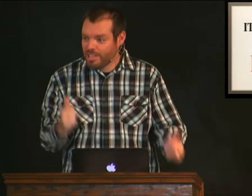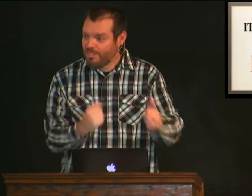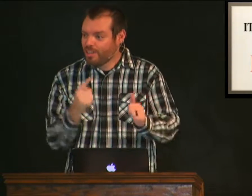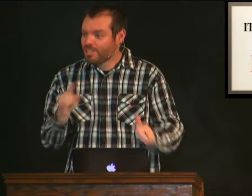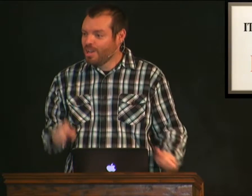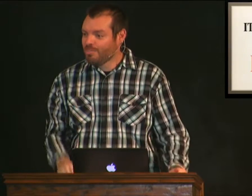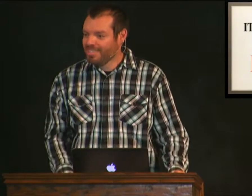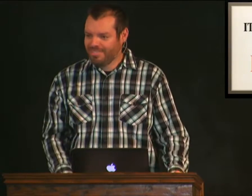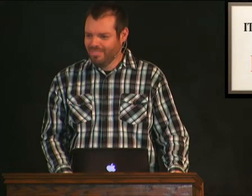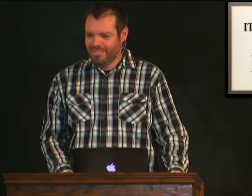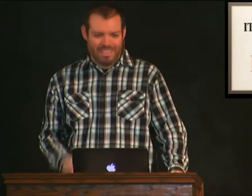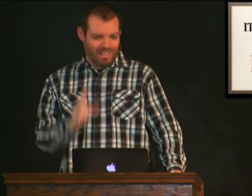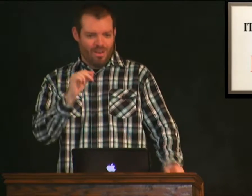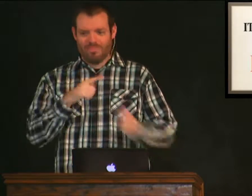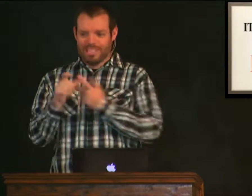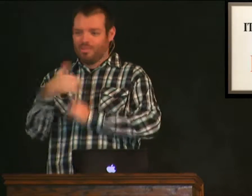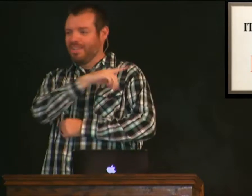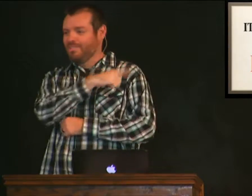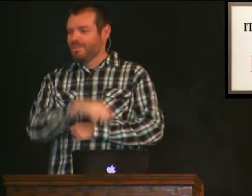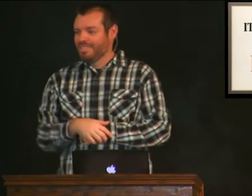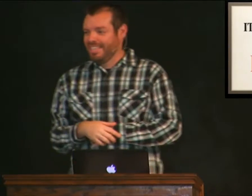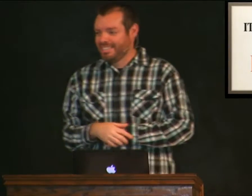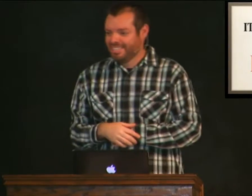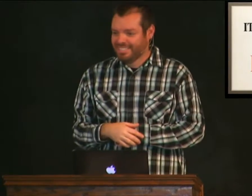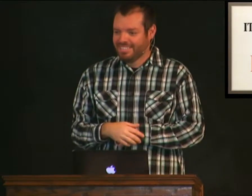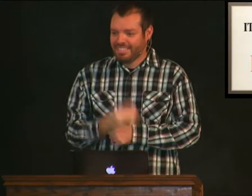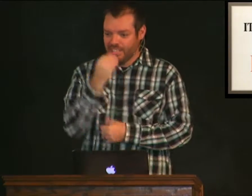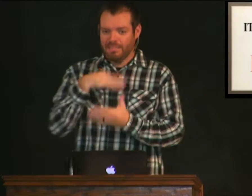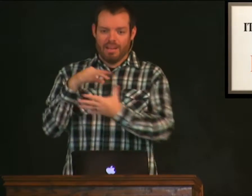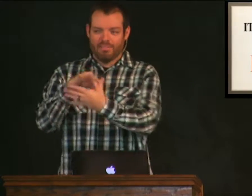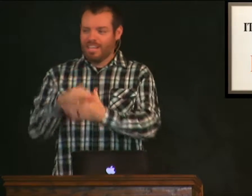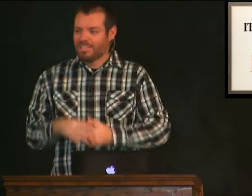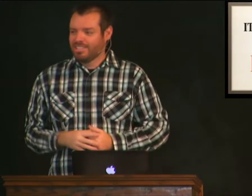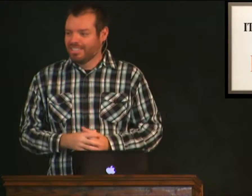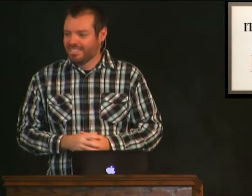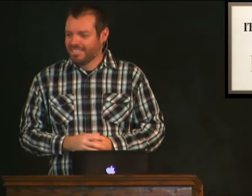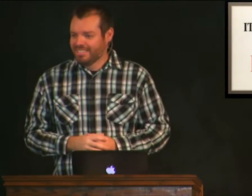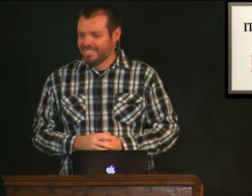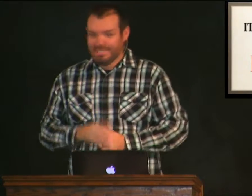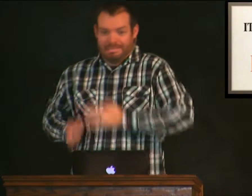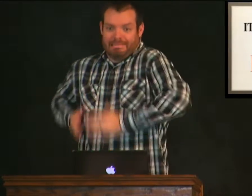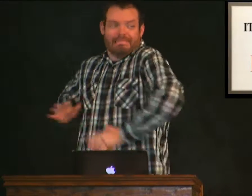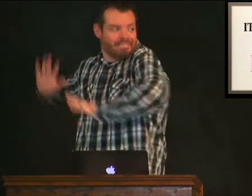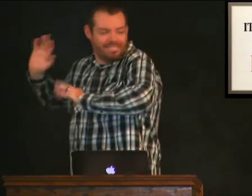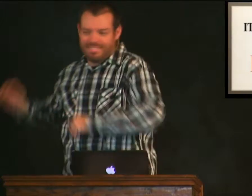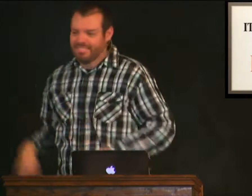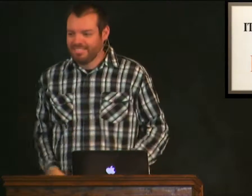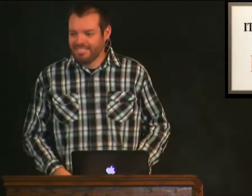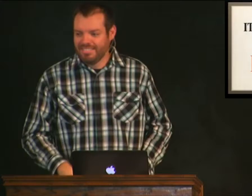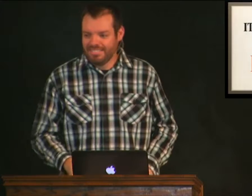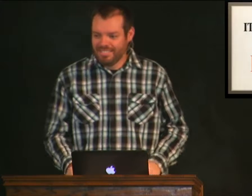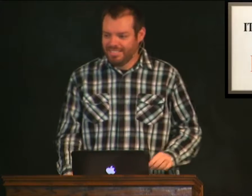Zombie. Are you going to follow a zombie? Like, no, I'm running away from those things. They eat my flesh.